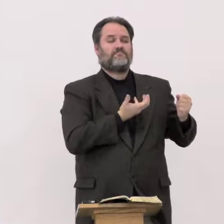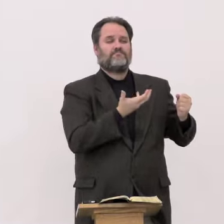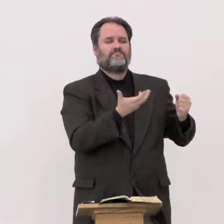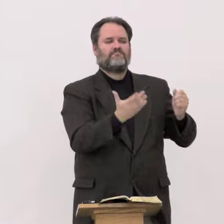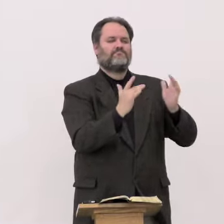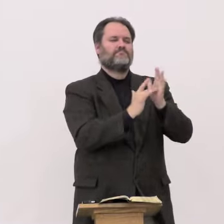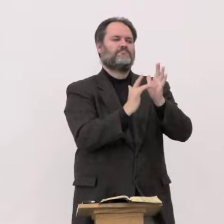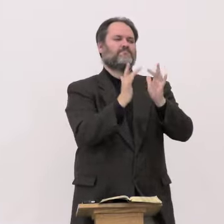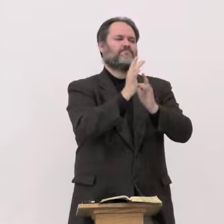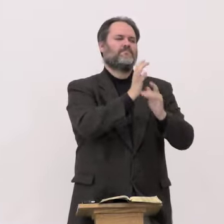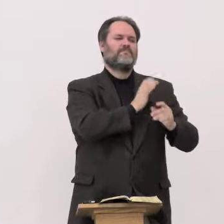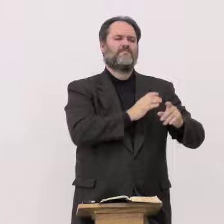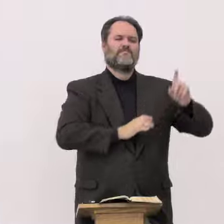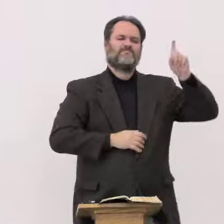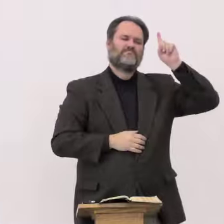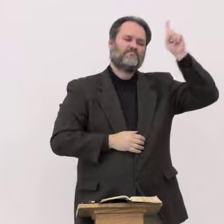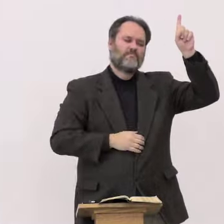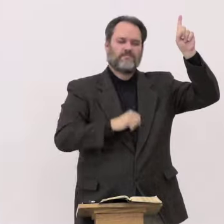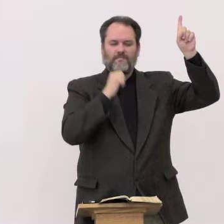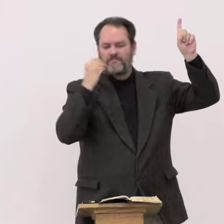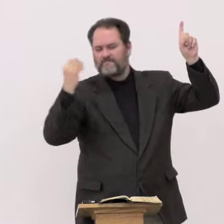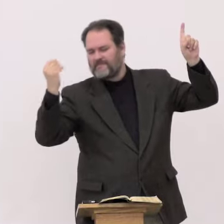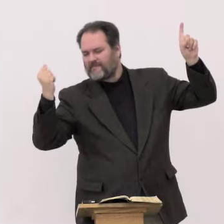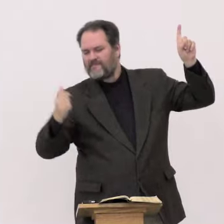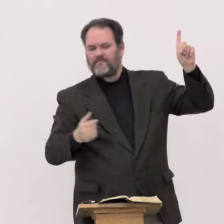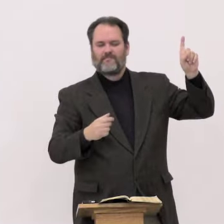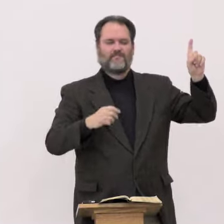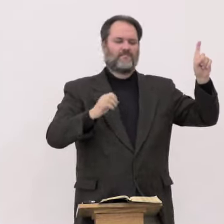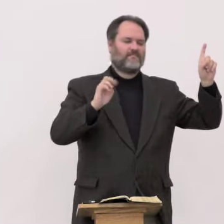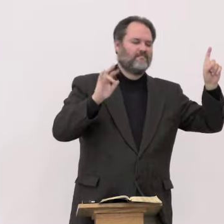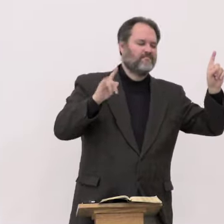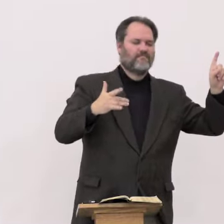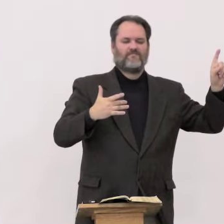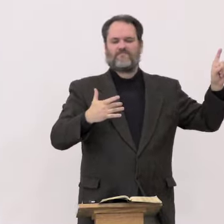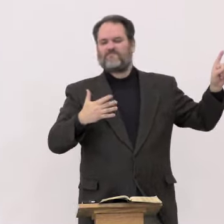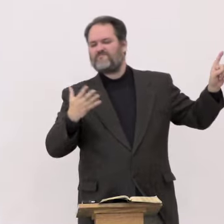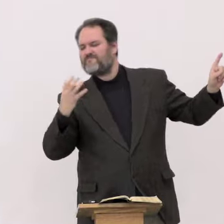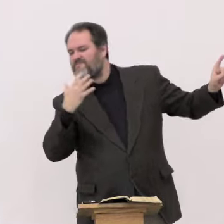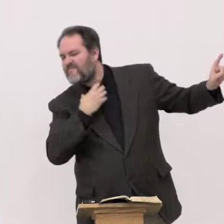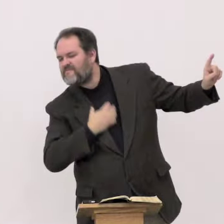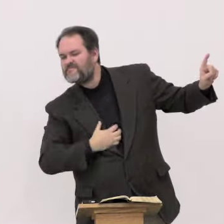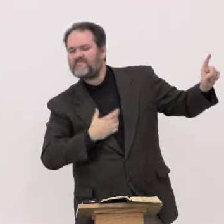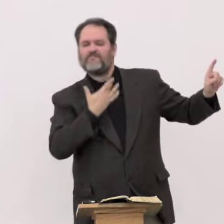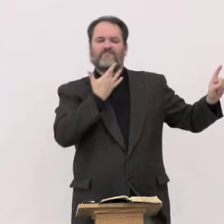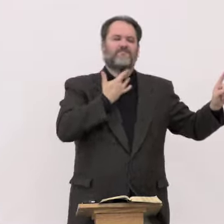truth. That we will be fruitful as well.